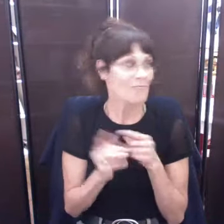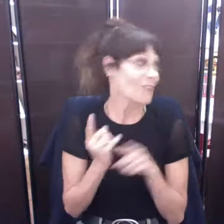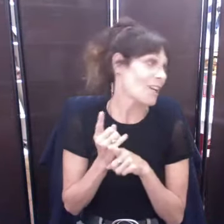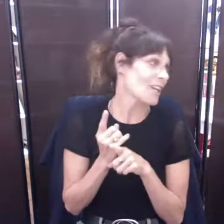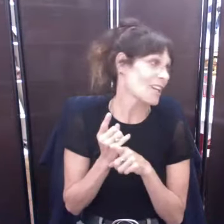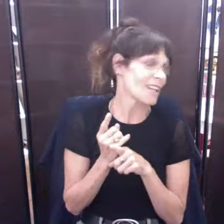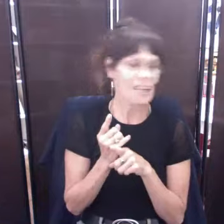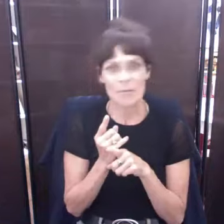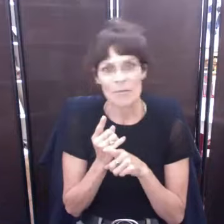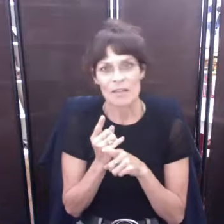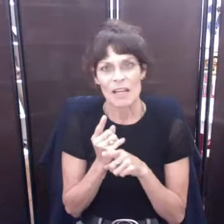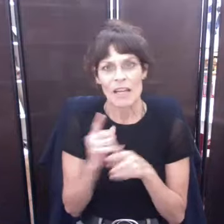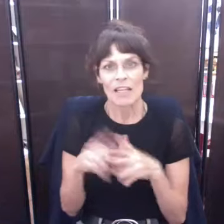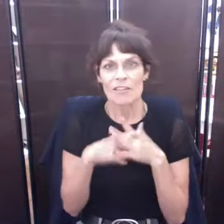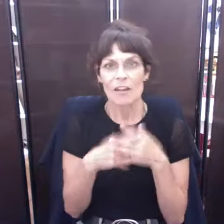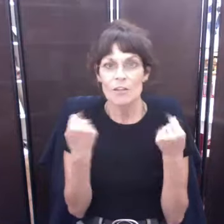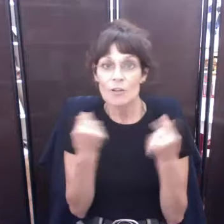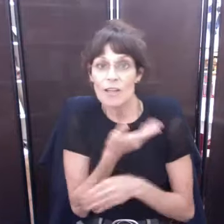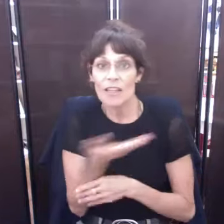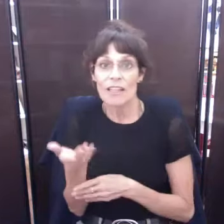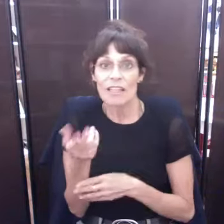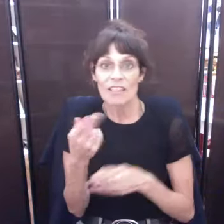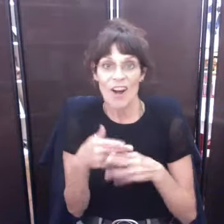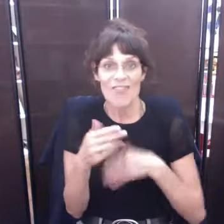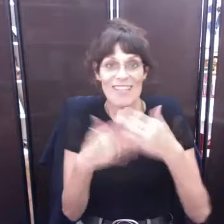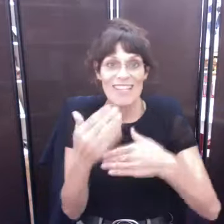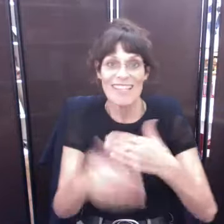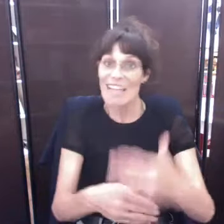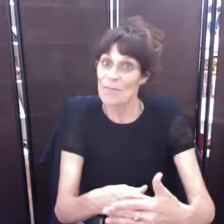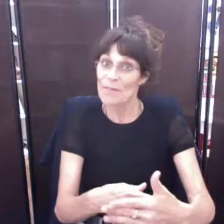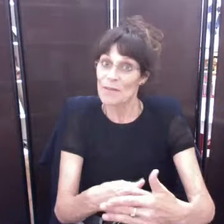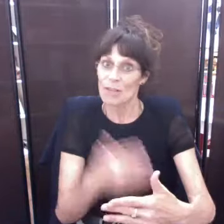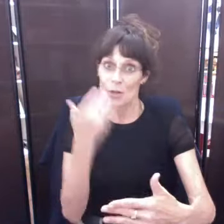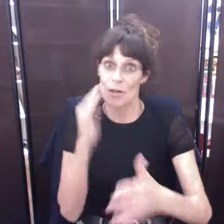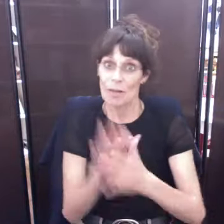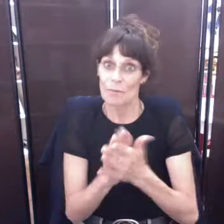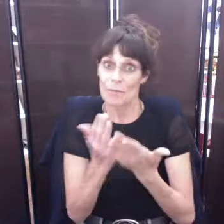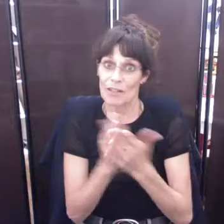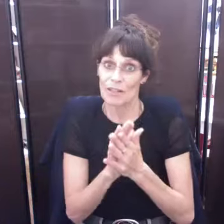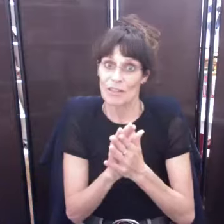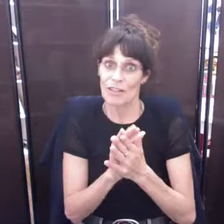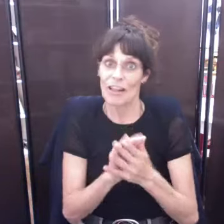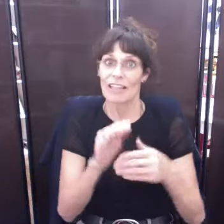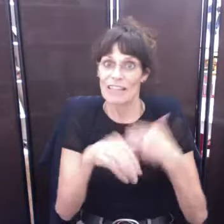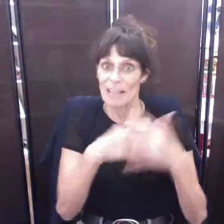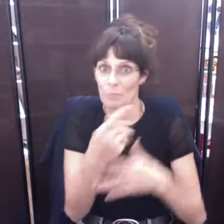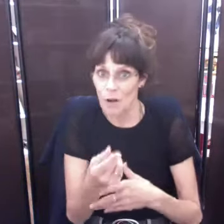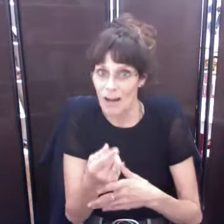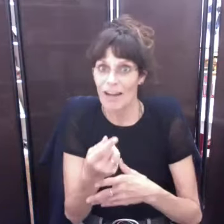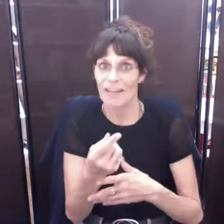And I started doing things called the steps. Labeled in our book. Did you know that? They're like labeled like step 1, here it is. And I didn't know